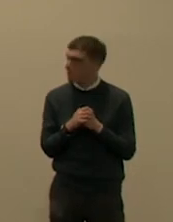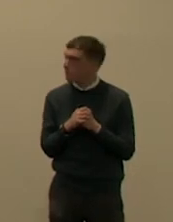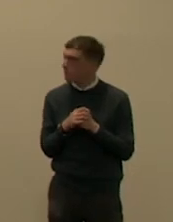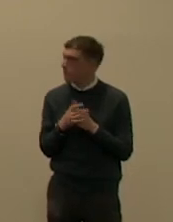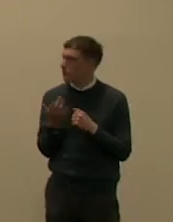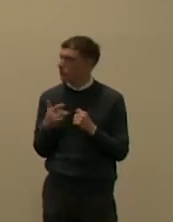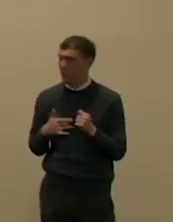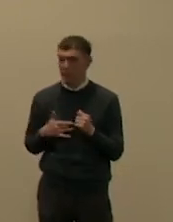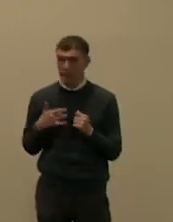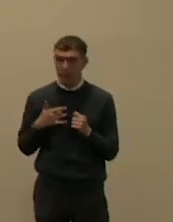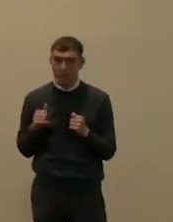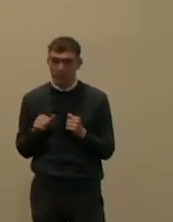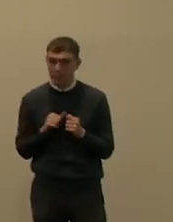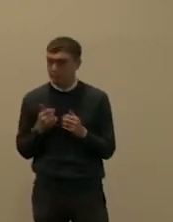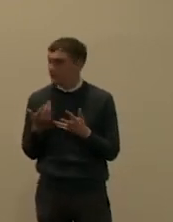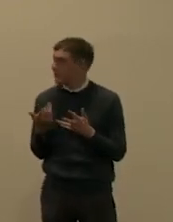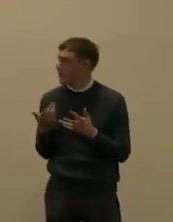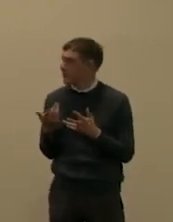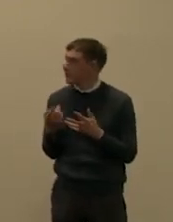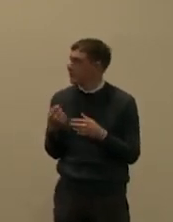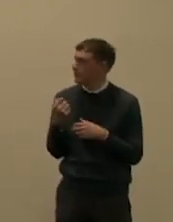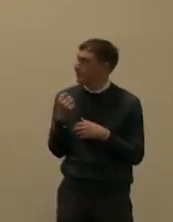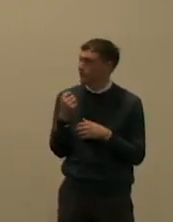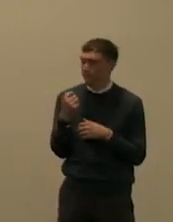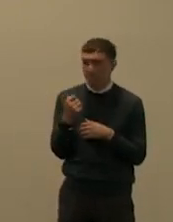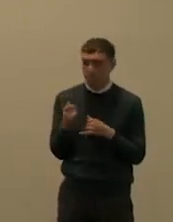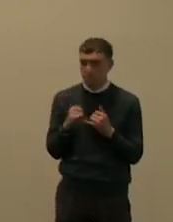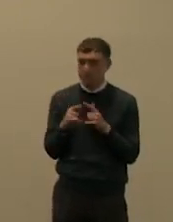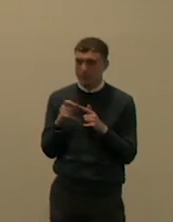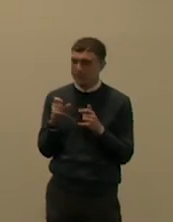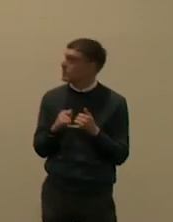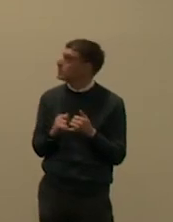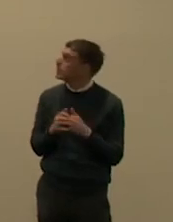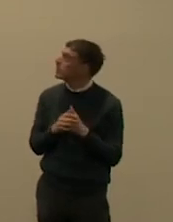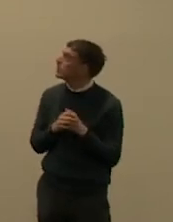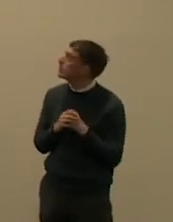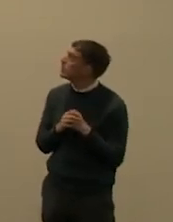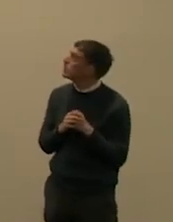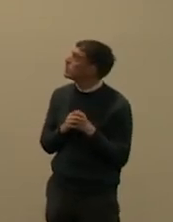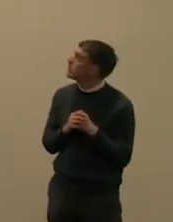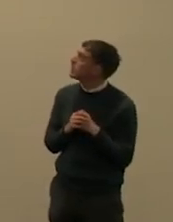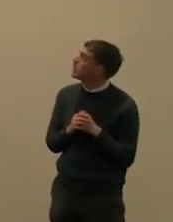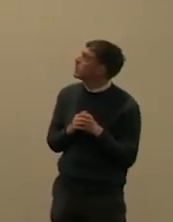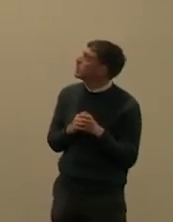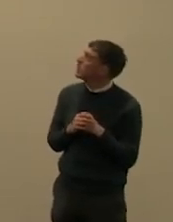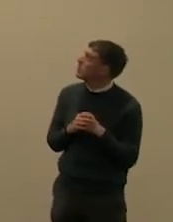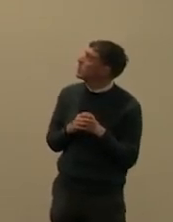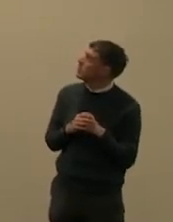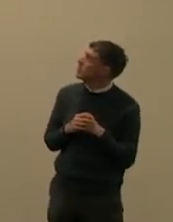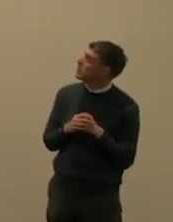This is a live demo. So in this case, take a few seconds to get all configurations.